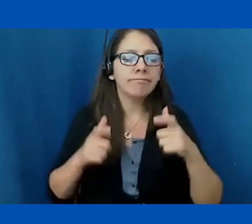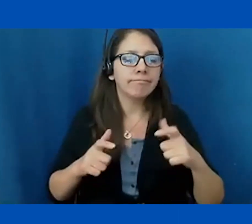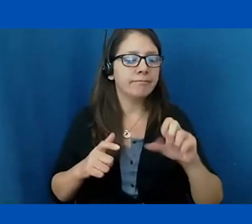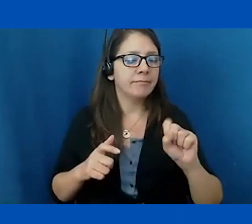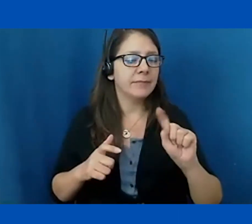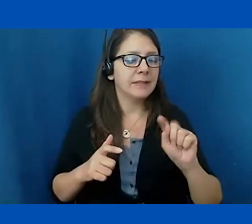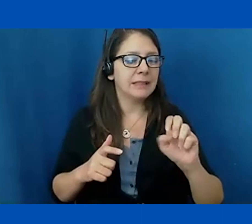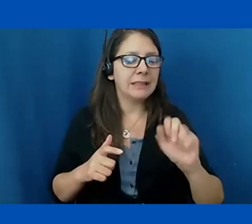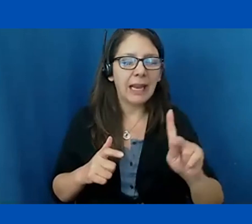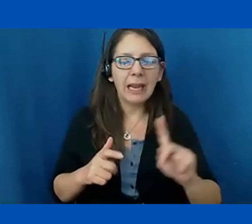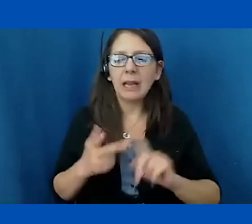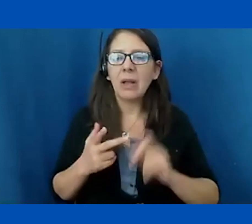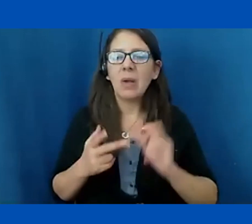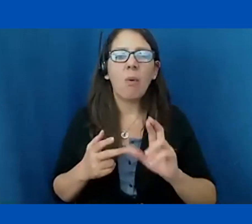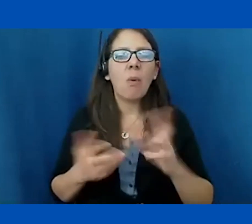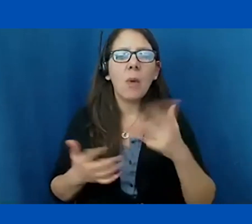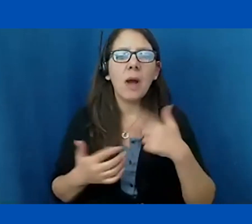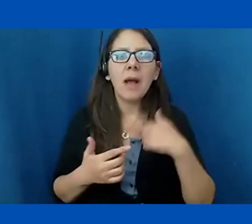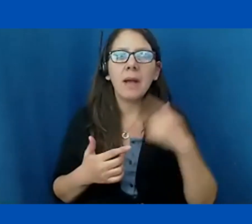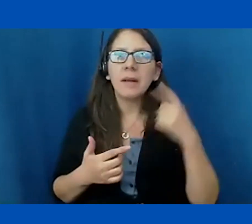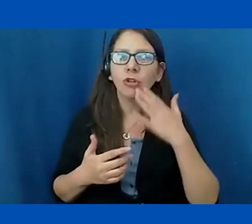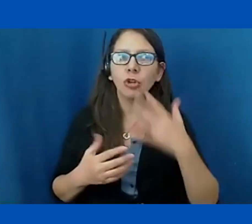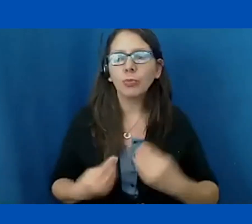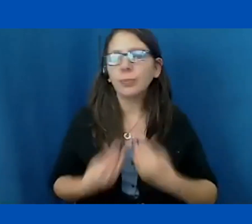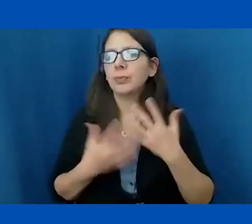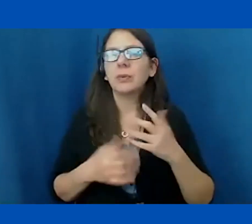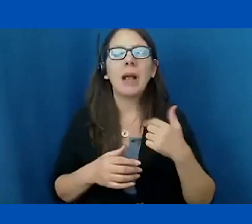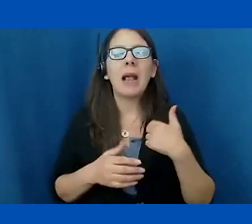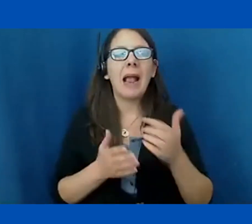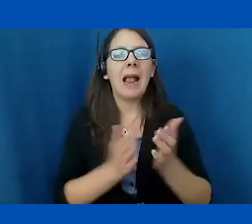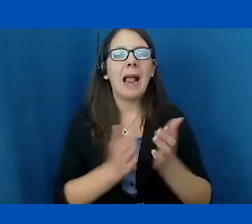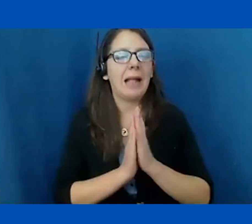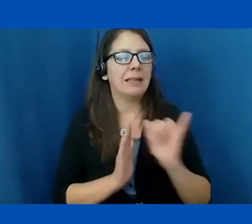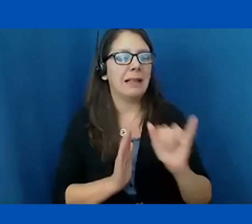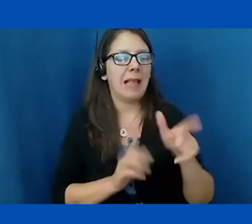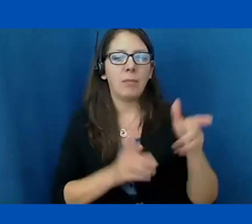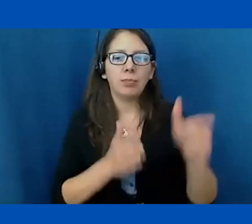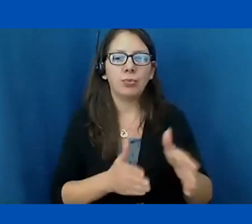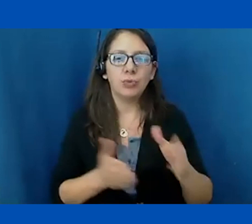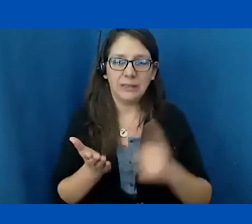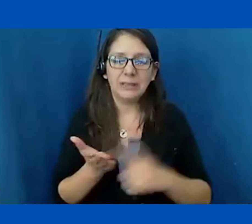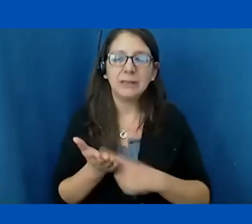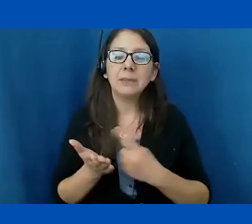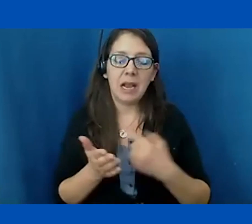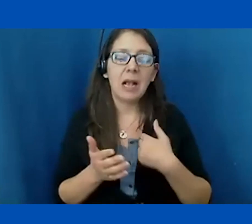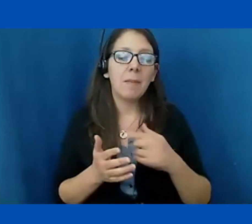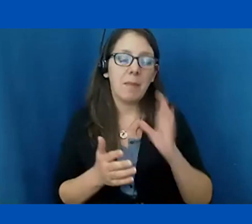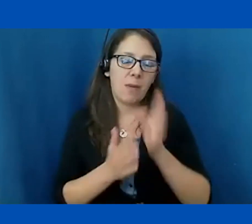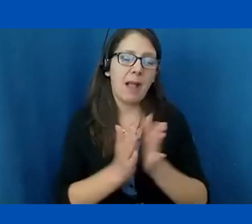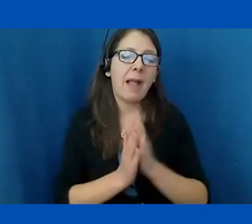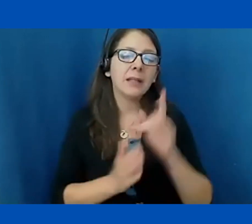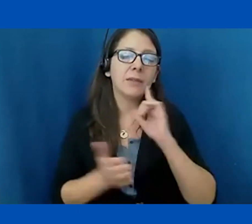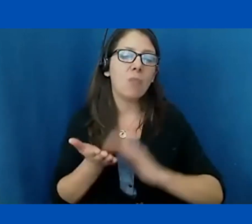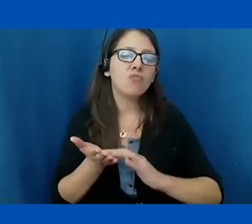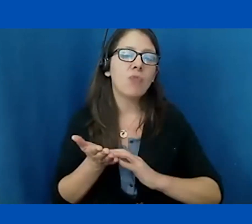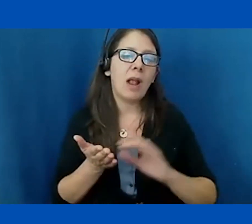just sounds good, really. And I just ask the person. Sometimes I do get the bro menu, but from the